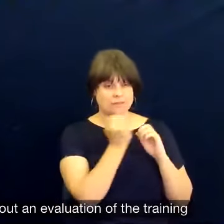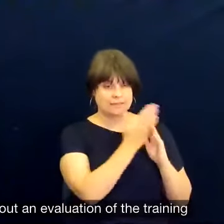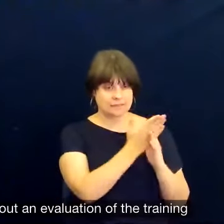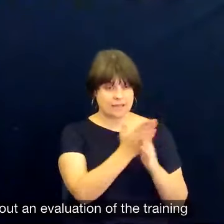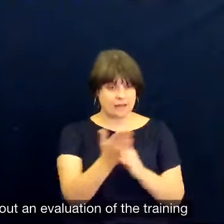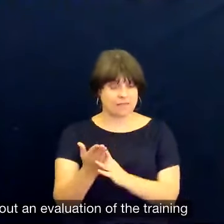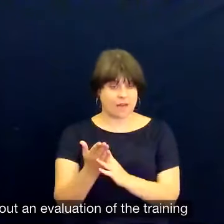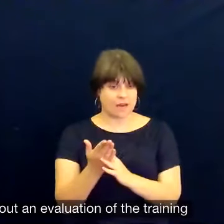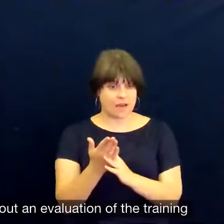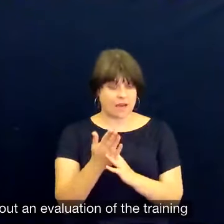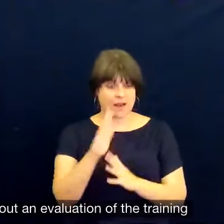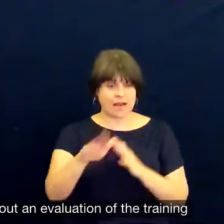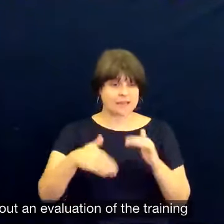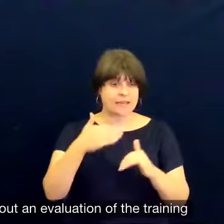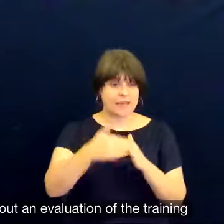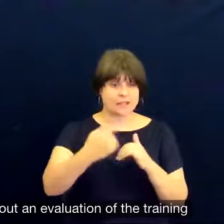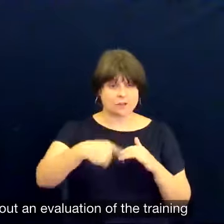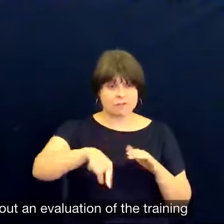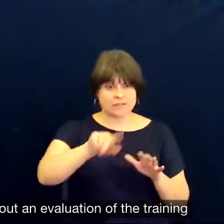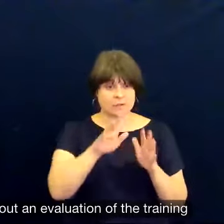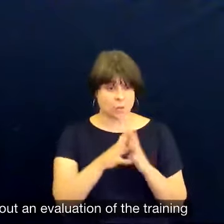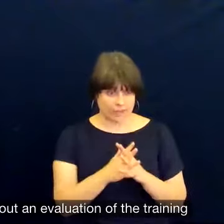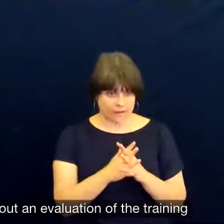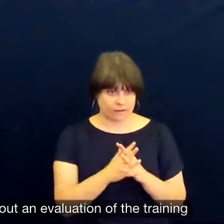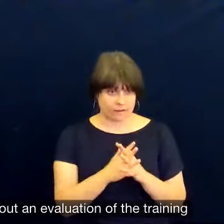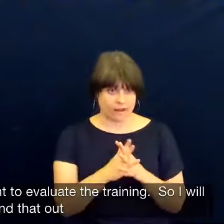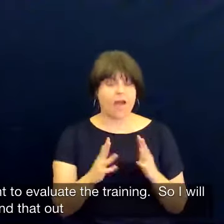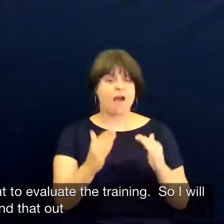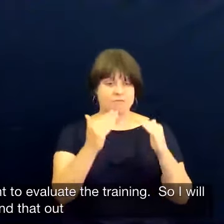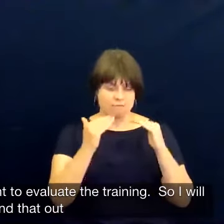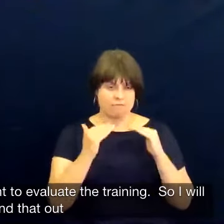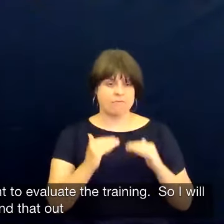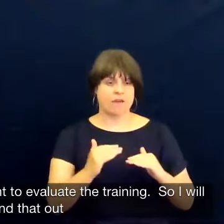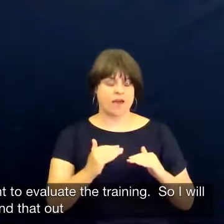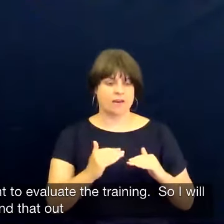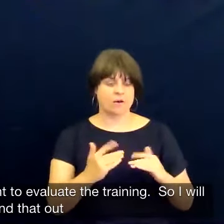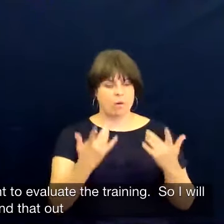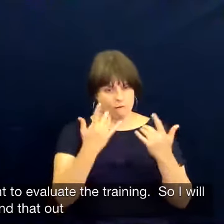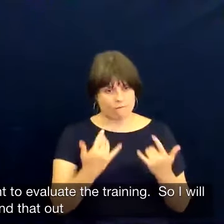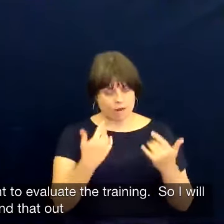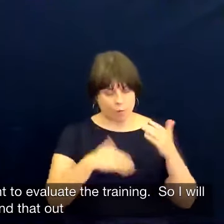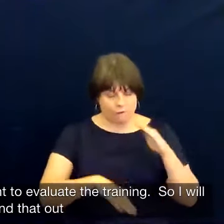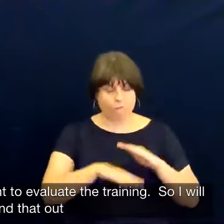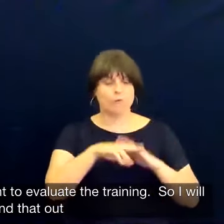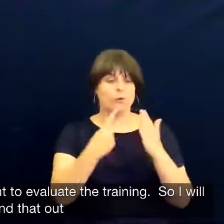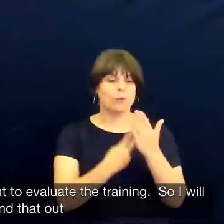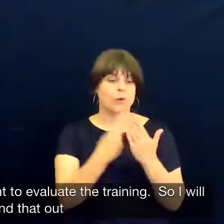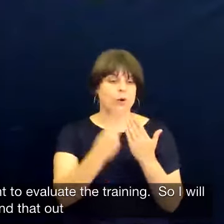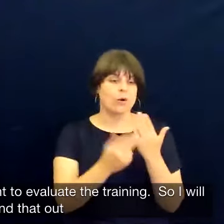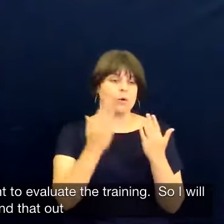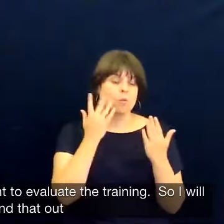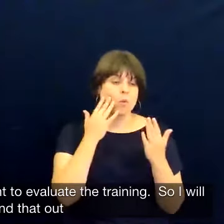either late this week or early next week, and then we will evaluate the whole program in June next year. So